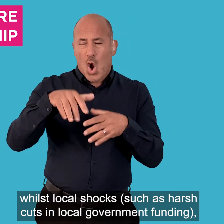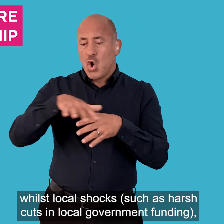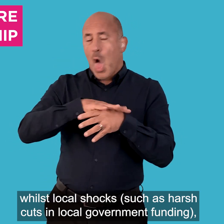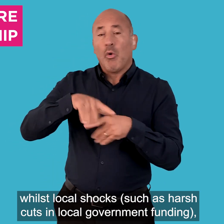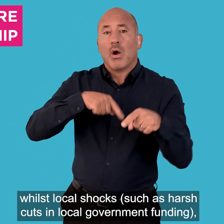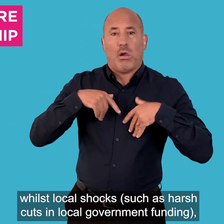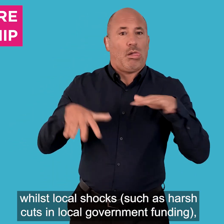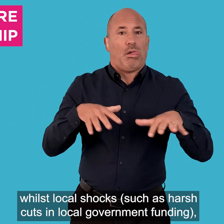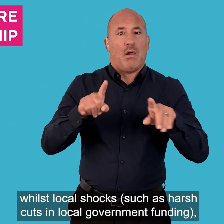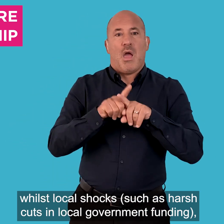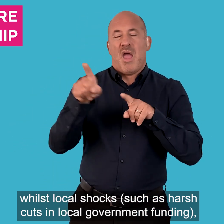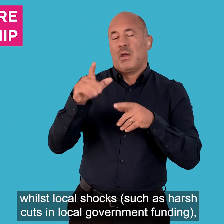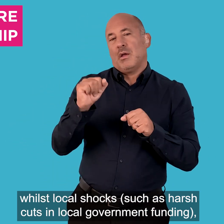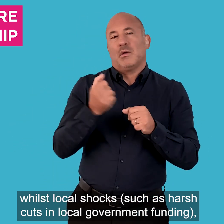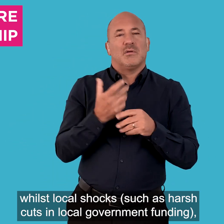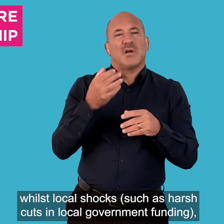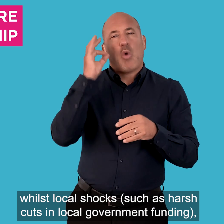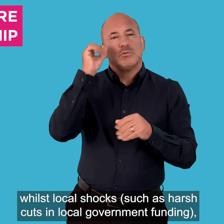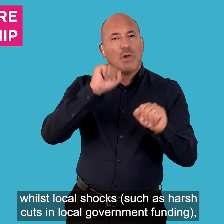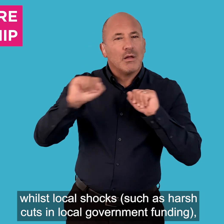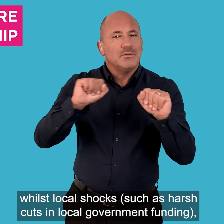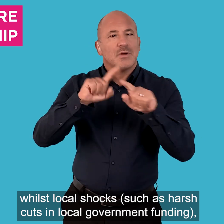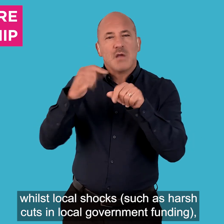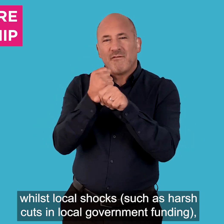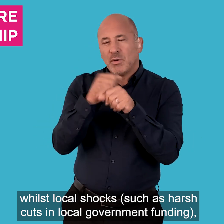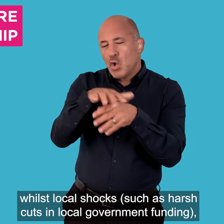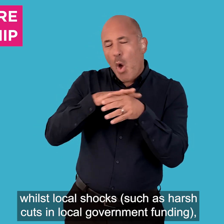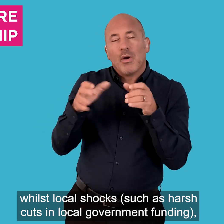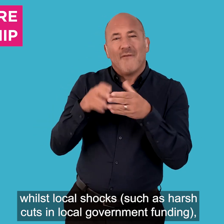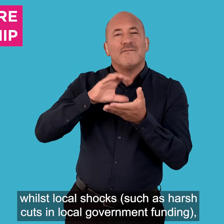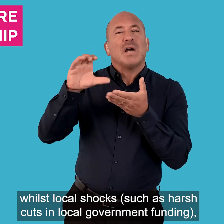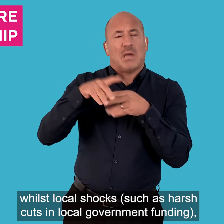Whilst local shocks, such as harsh cuts in local government funding,